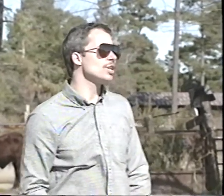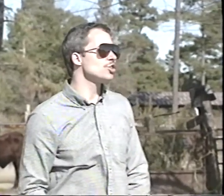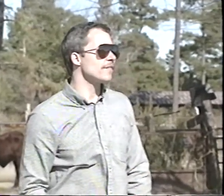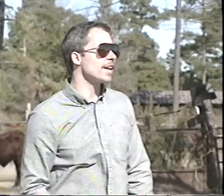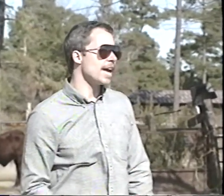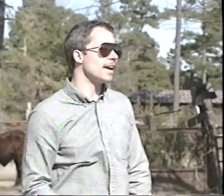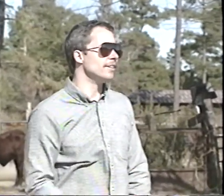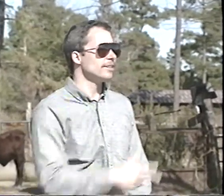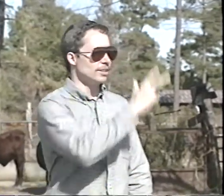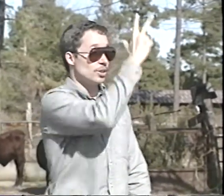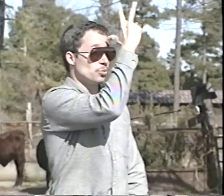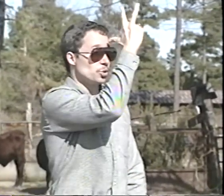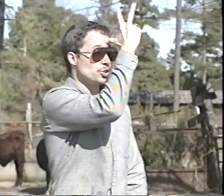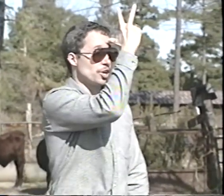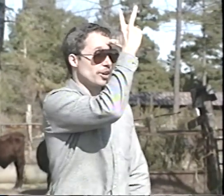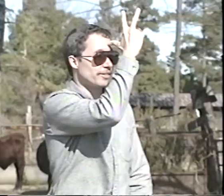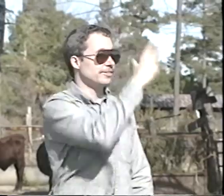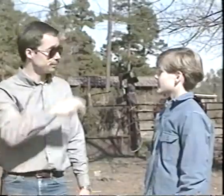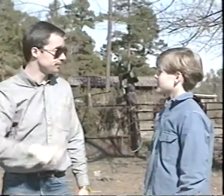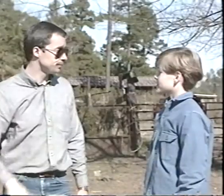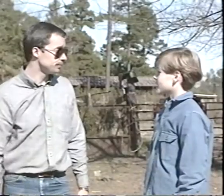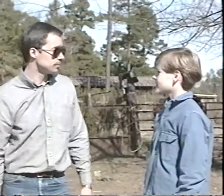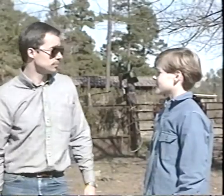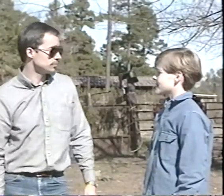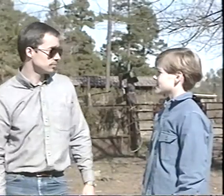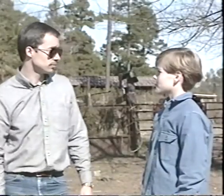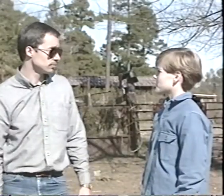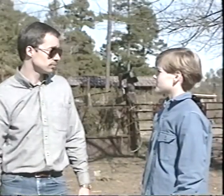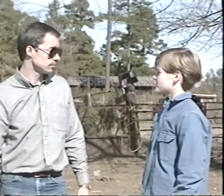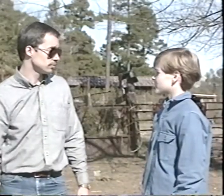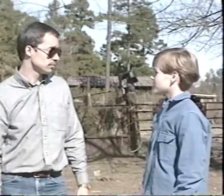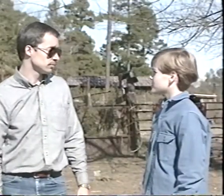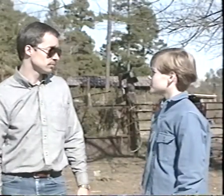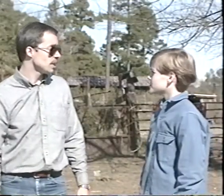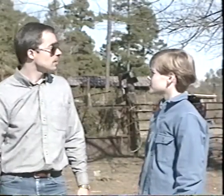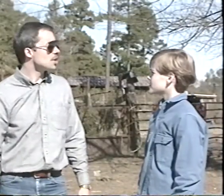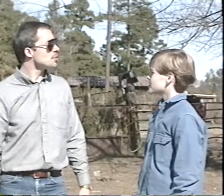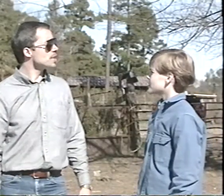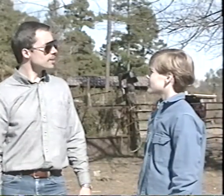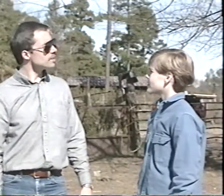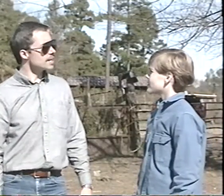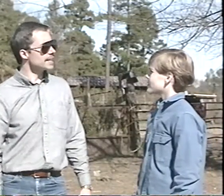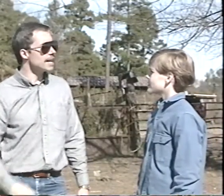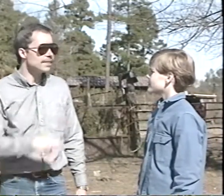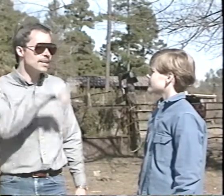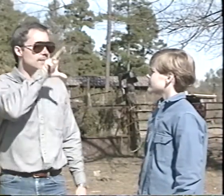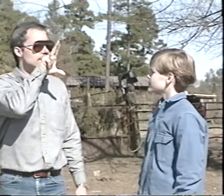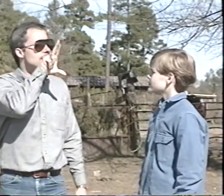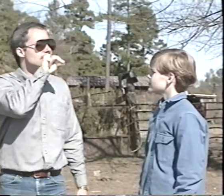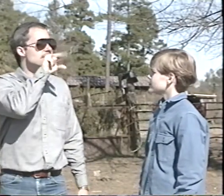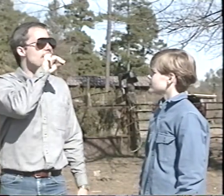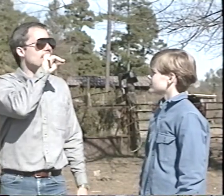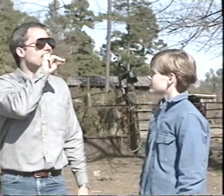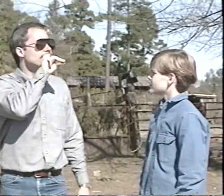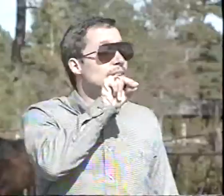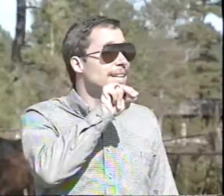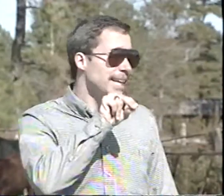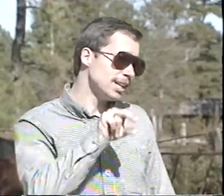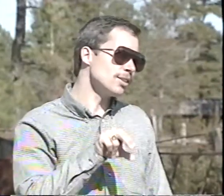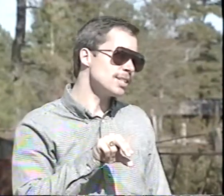of the head. Rooster. Is duck signed the same way as chicken? No, duck is signed like this. Duck. It looks like the